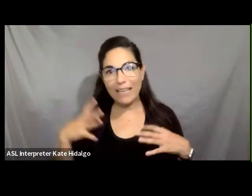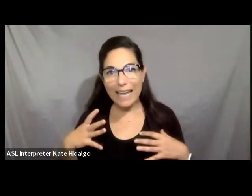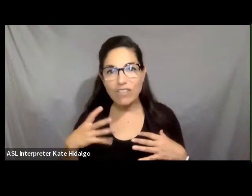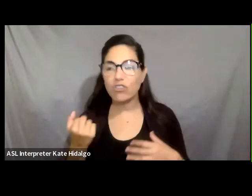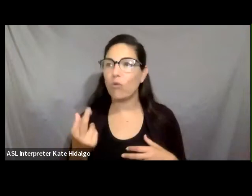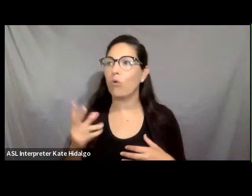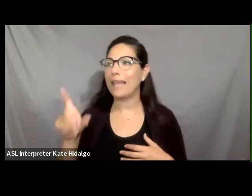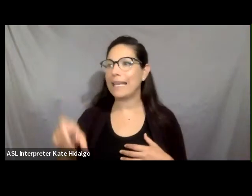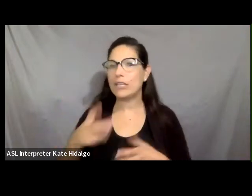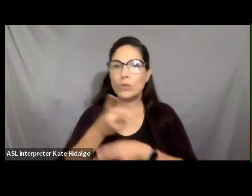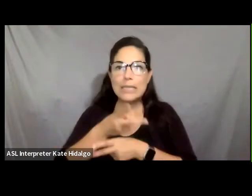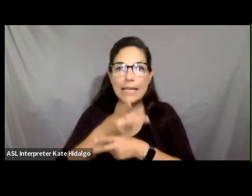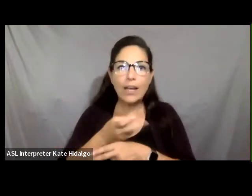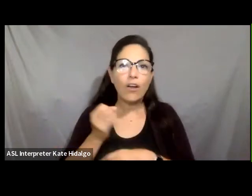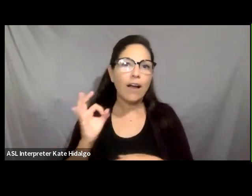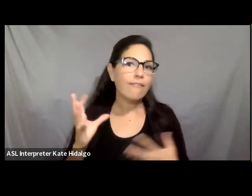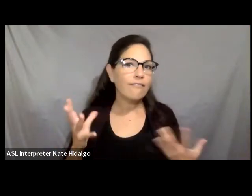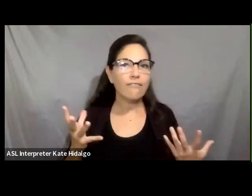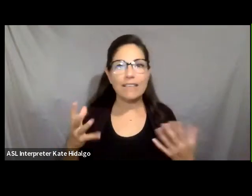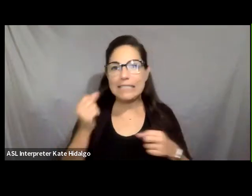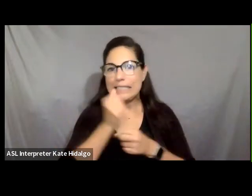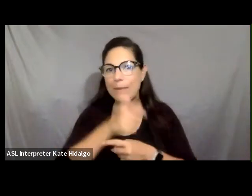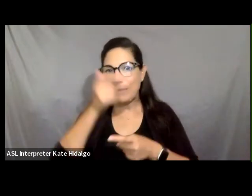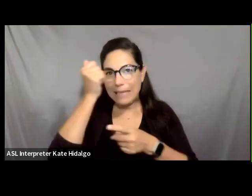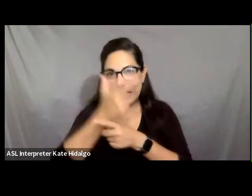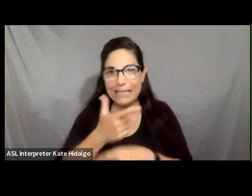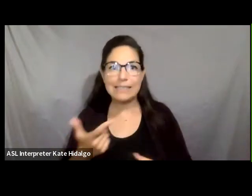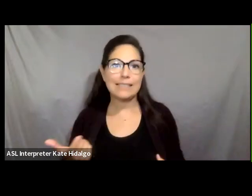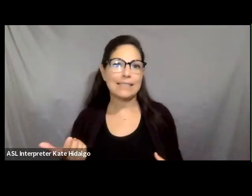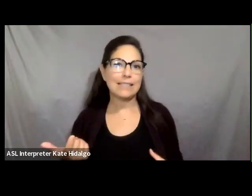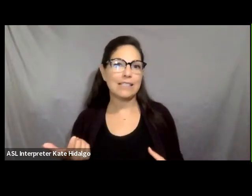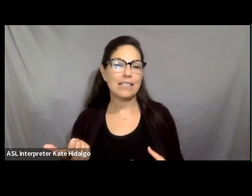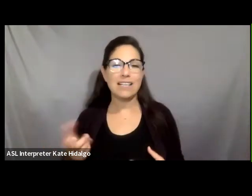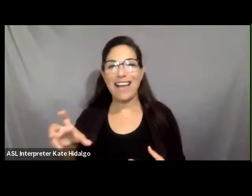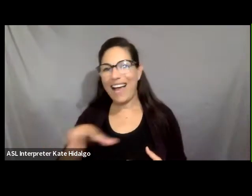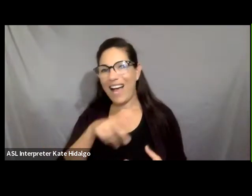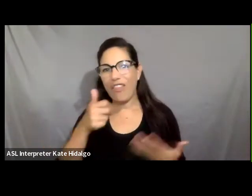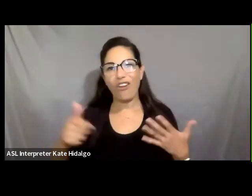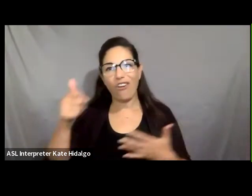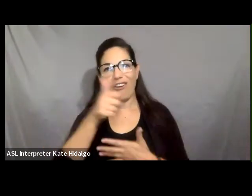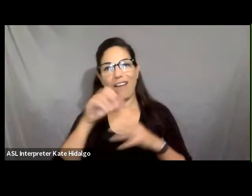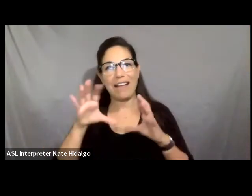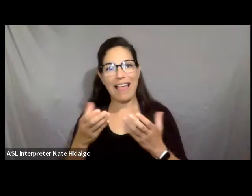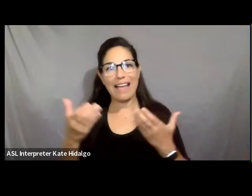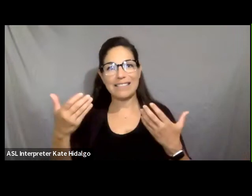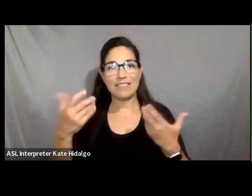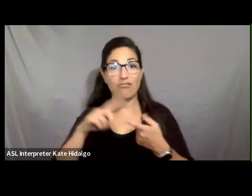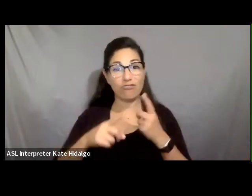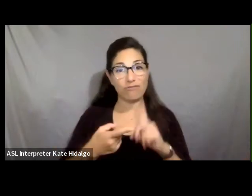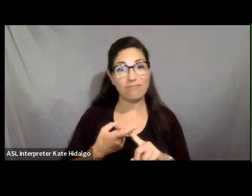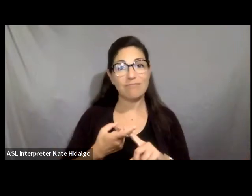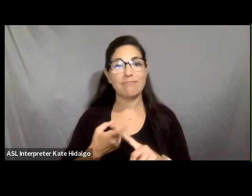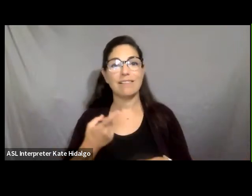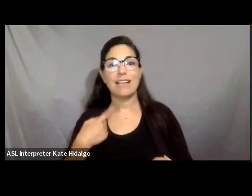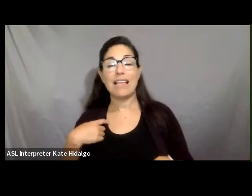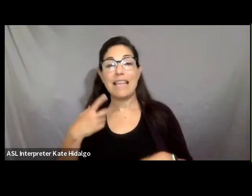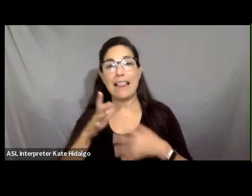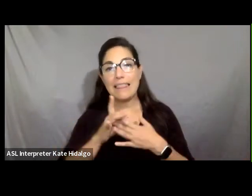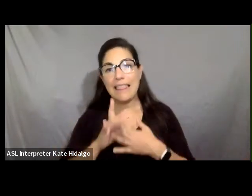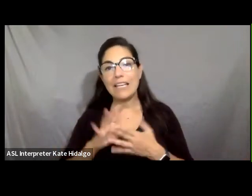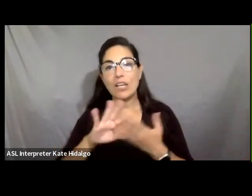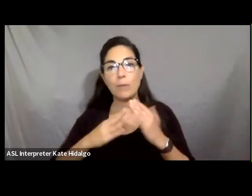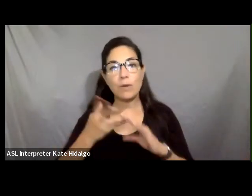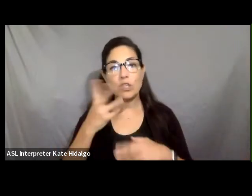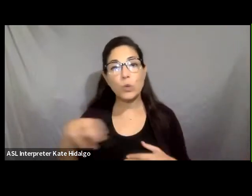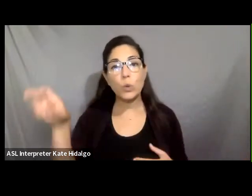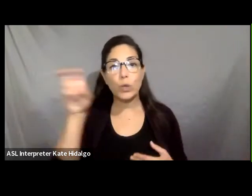have to take care of siblings. And our upperclassmen led community tours and